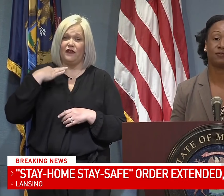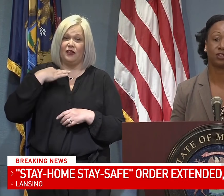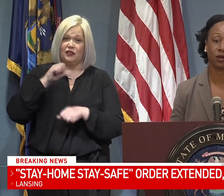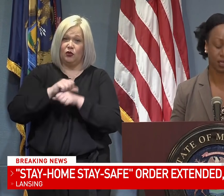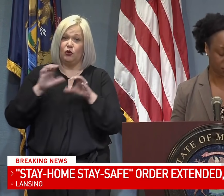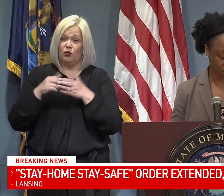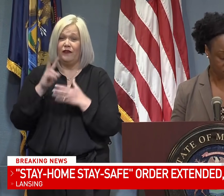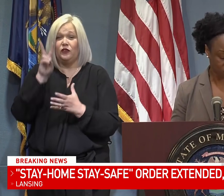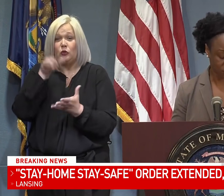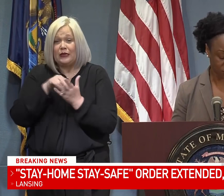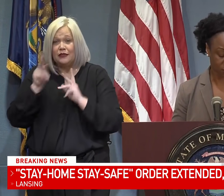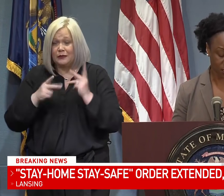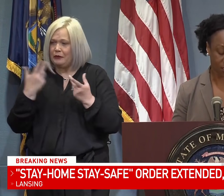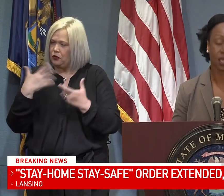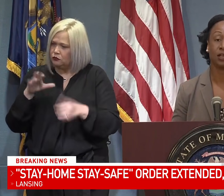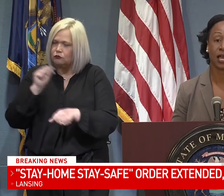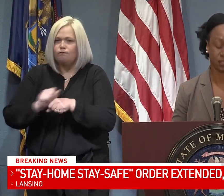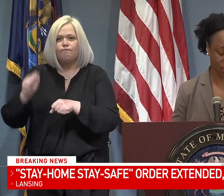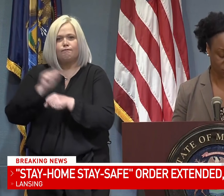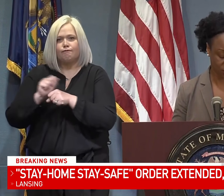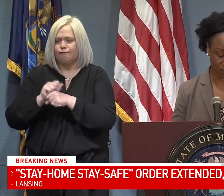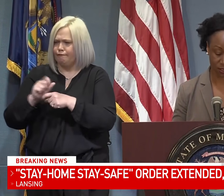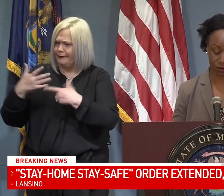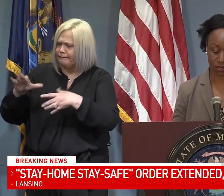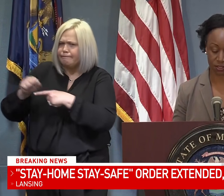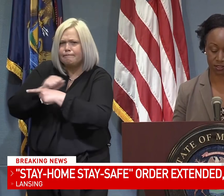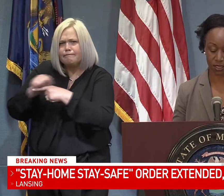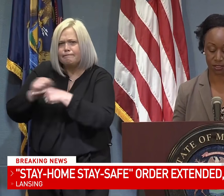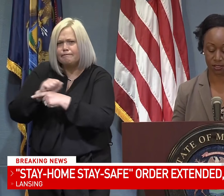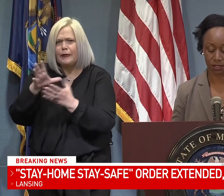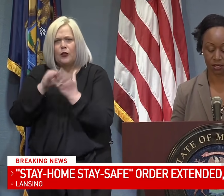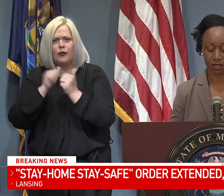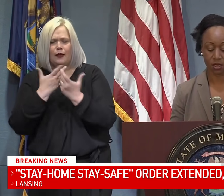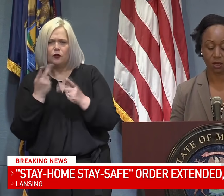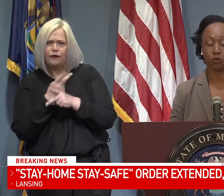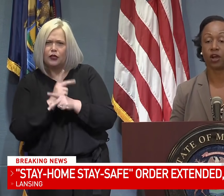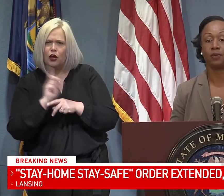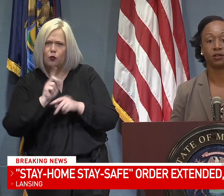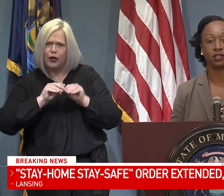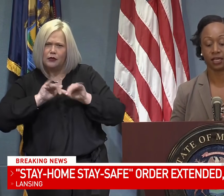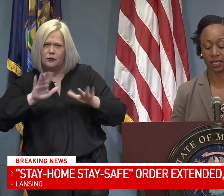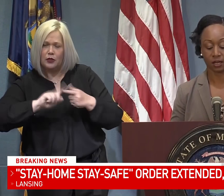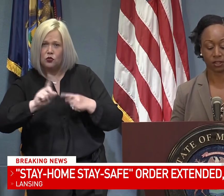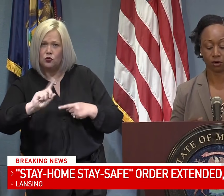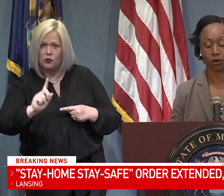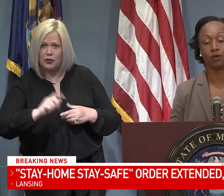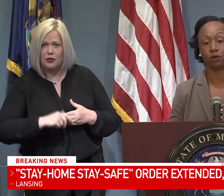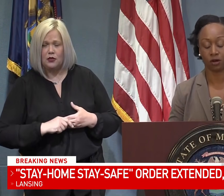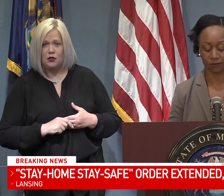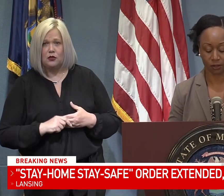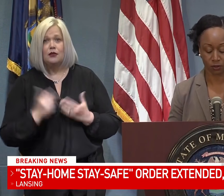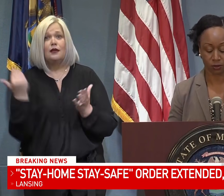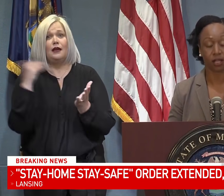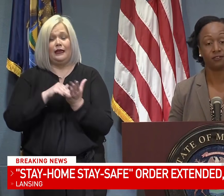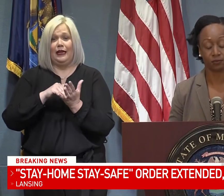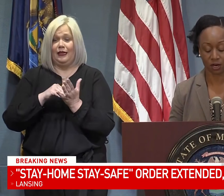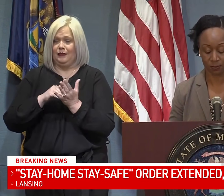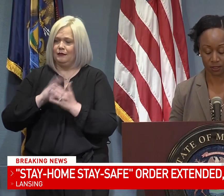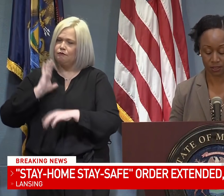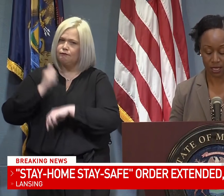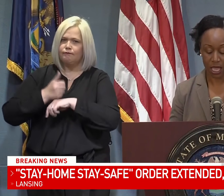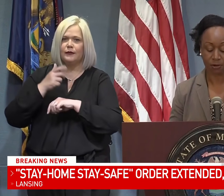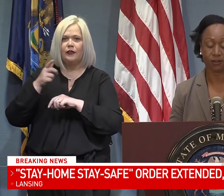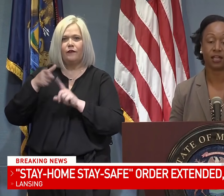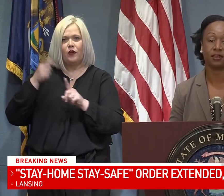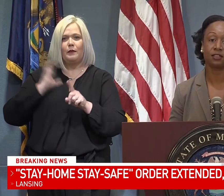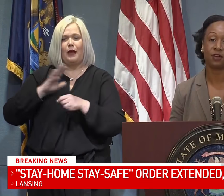that we have trained to participate in contact tracing across the state. We are building, again, on the great work of our local health